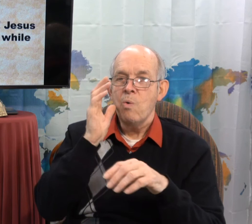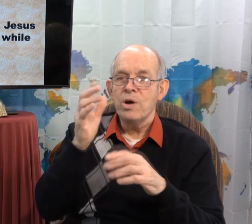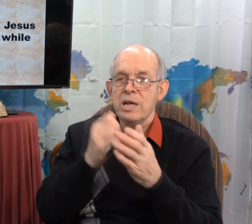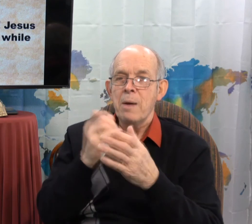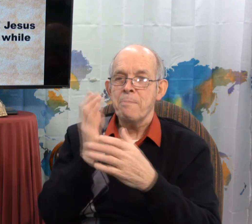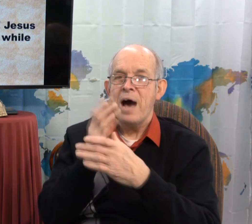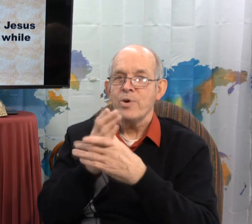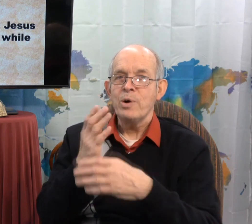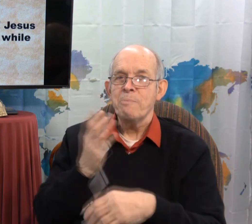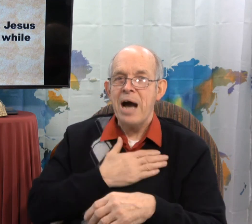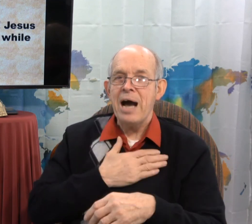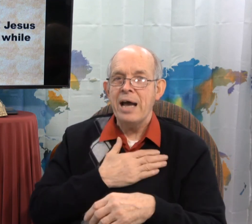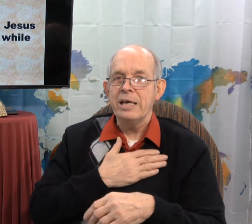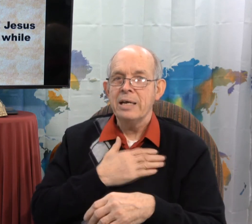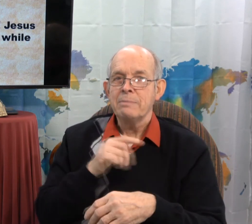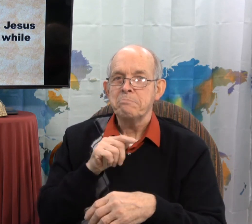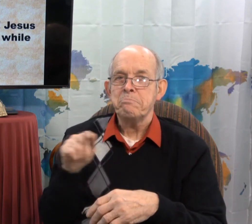Will it bother my?